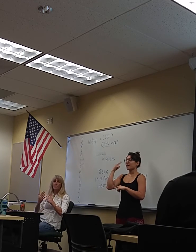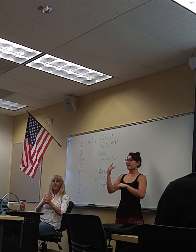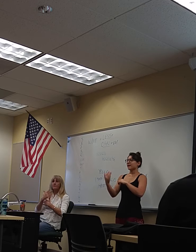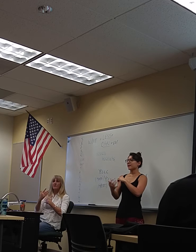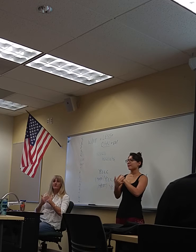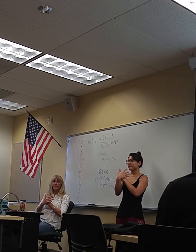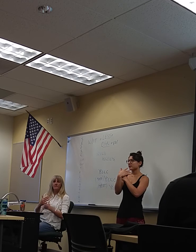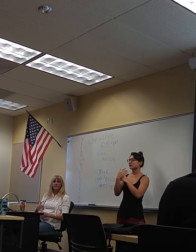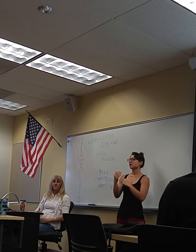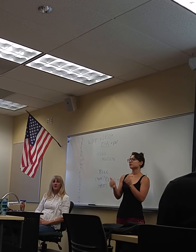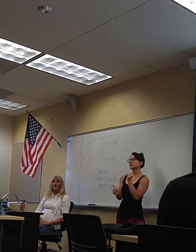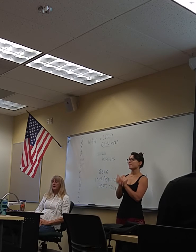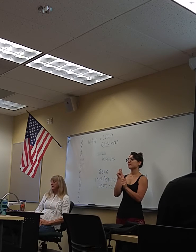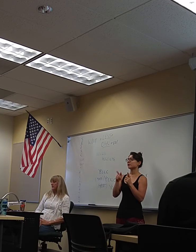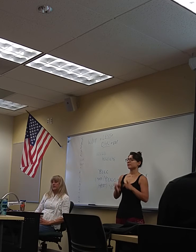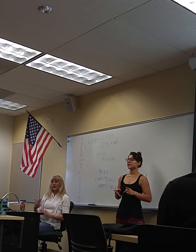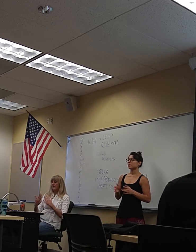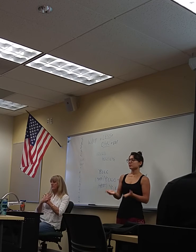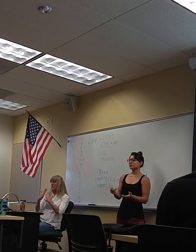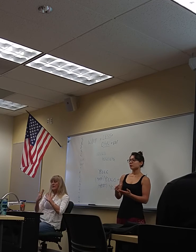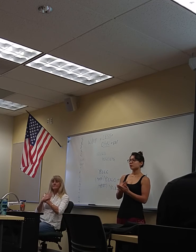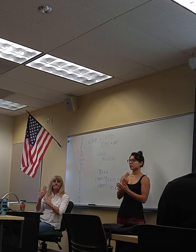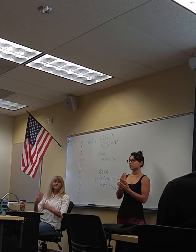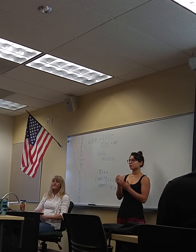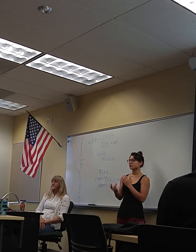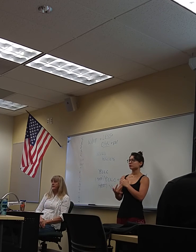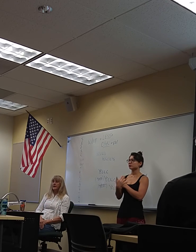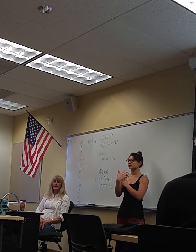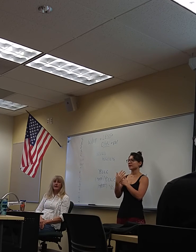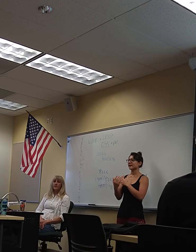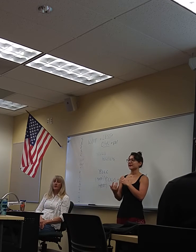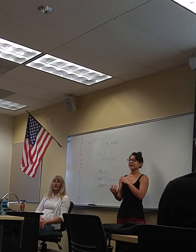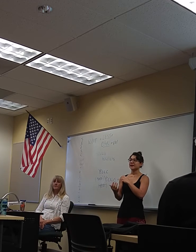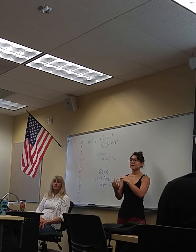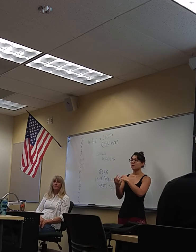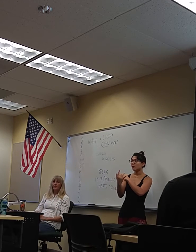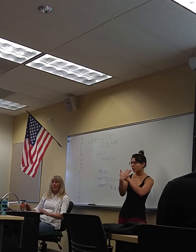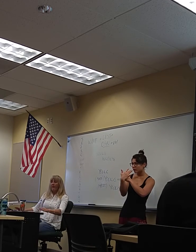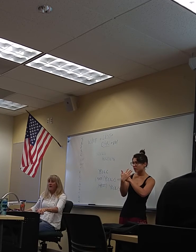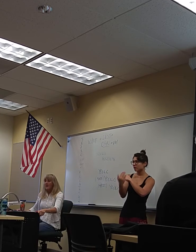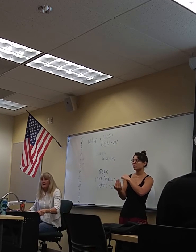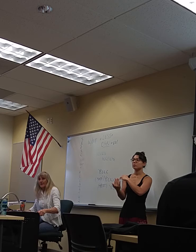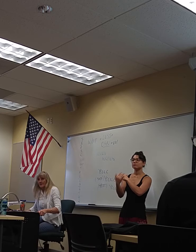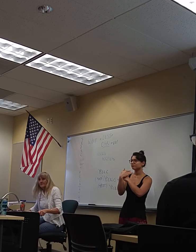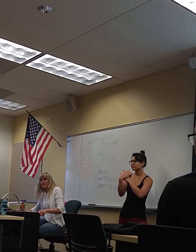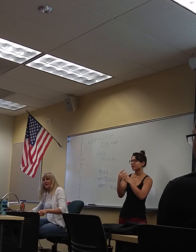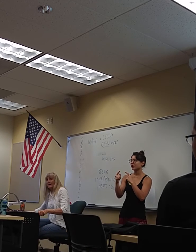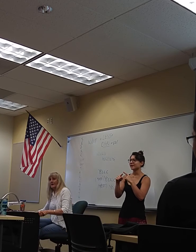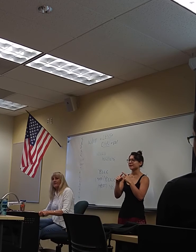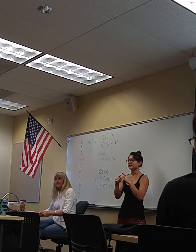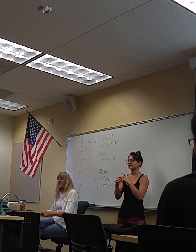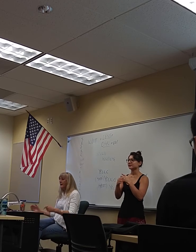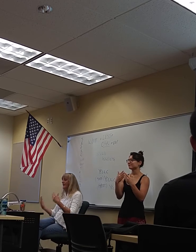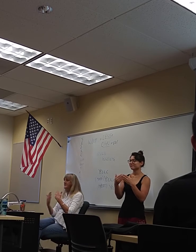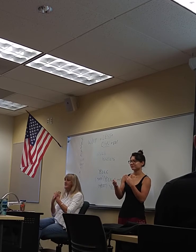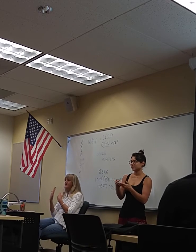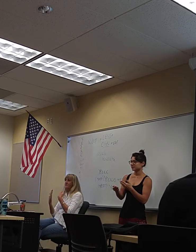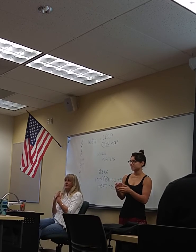people... Your fingers wiggle? It can or not. Okay. Yeah. I seen it wiggle, but I wasn't sure. I just And wanted to make honestly, to